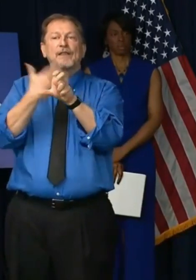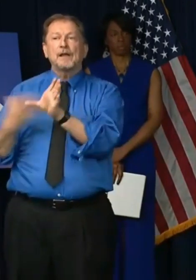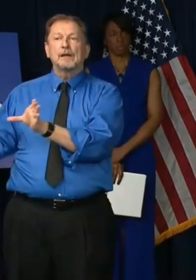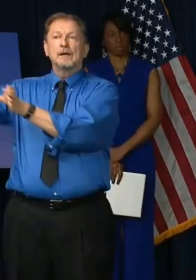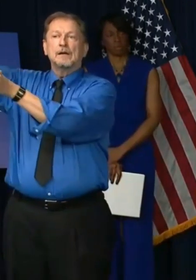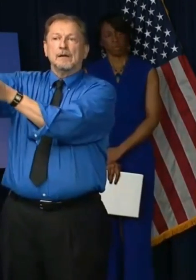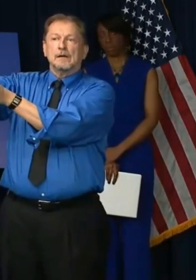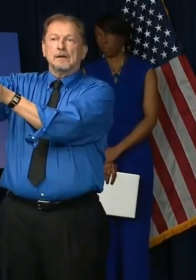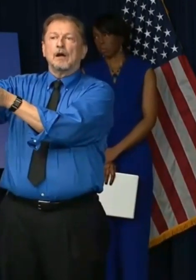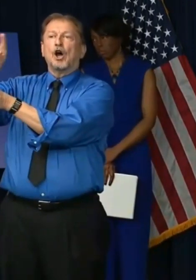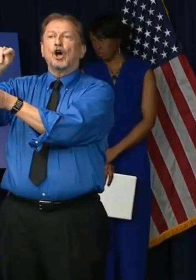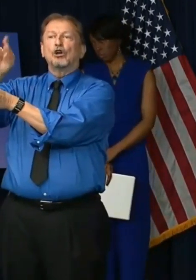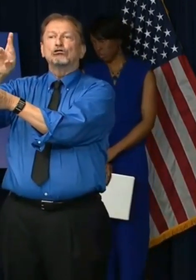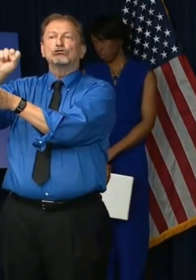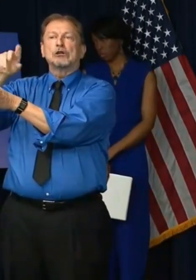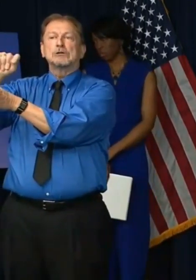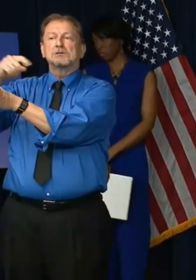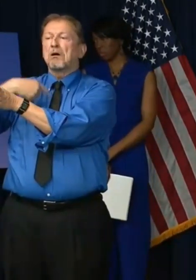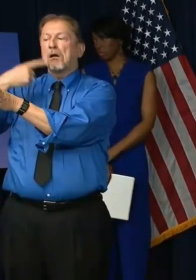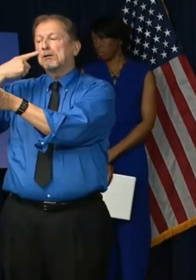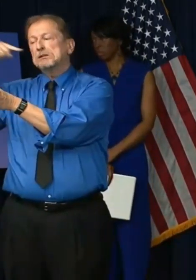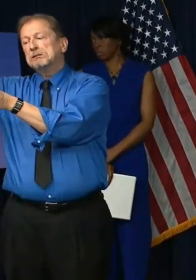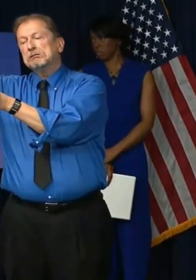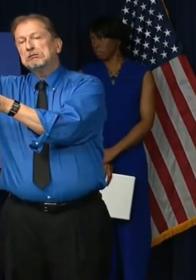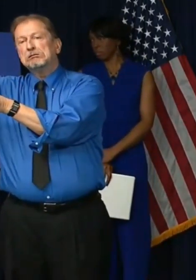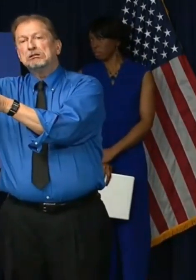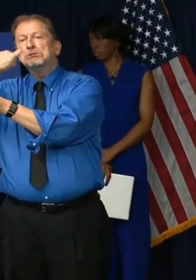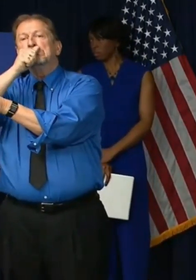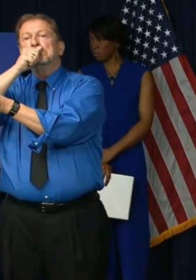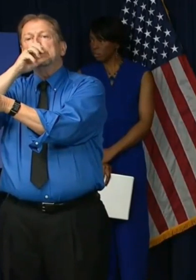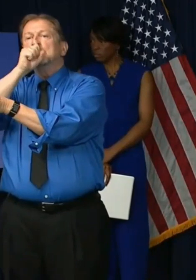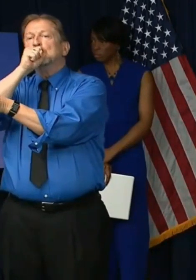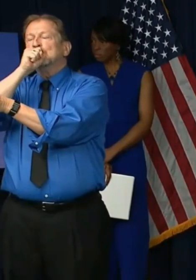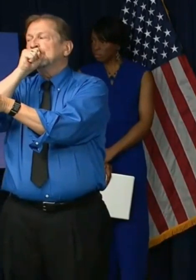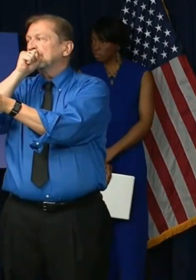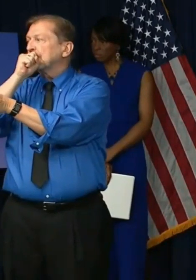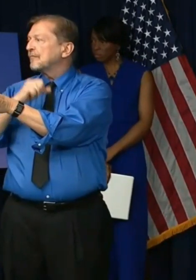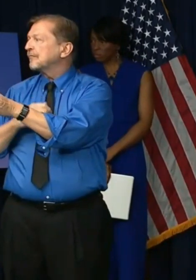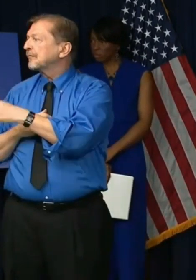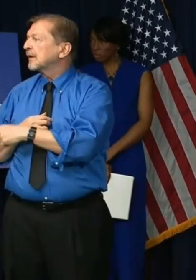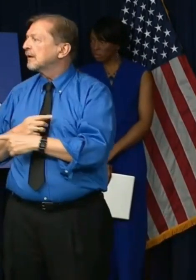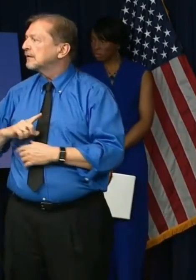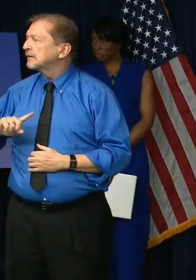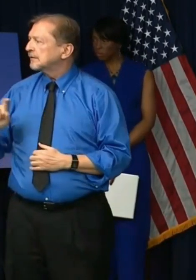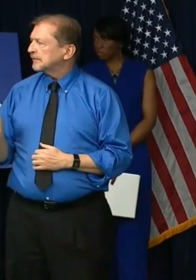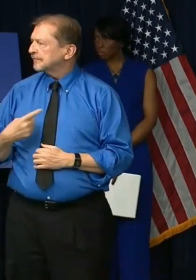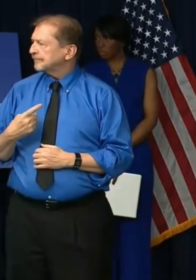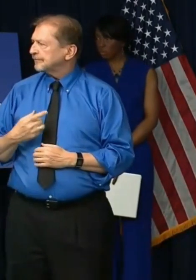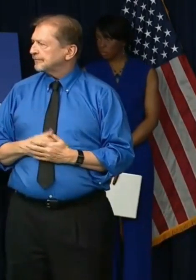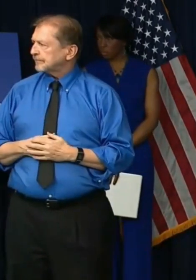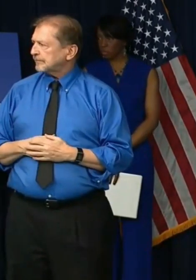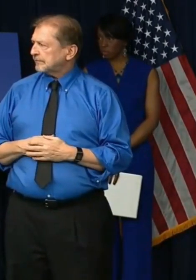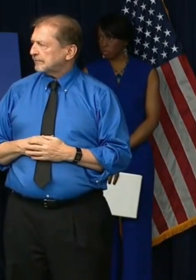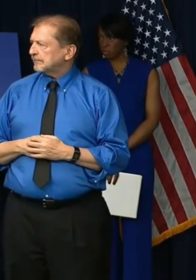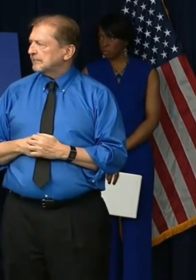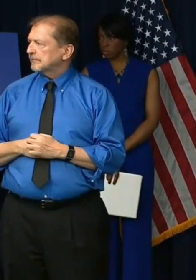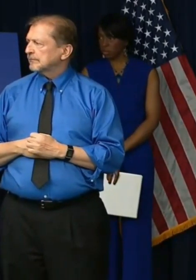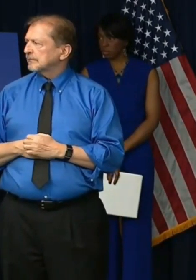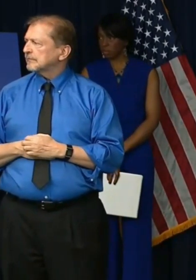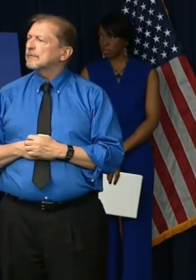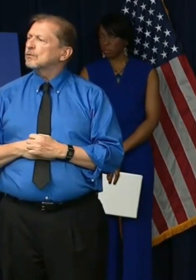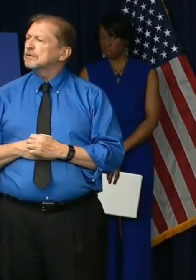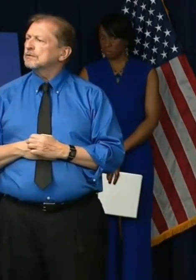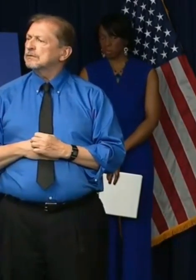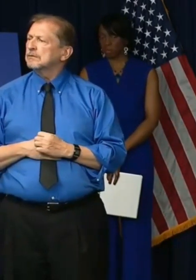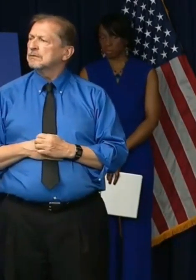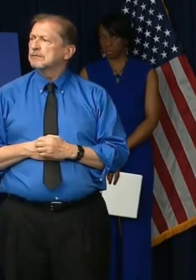before, but no. Okay. Rich Miller at Capital Facts. Mayor Lightfoot unveiled her city's recovery plan yesterday. When do you expect to do the same for the state, and what might it